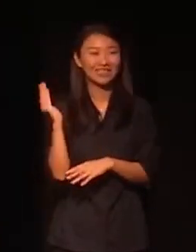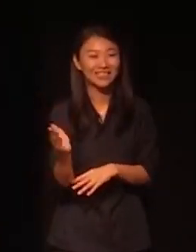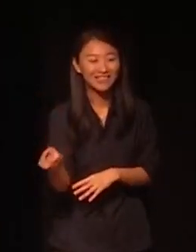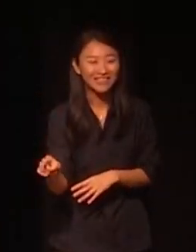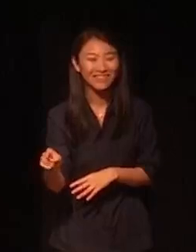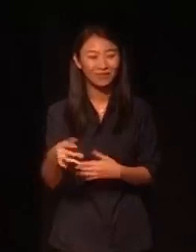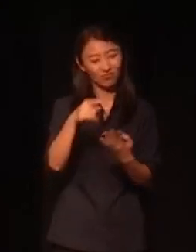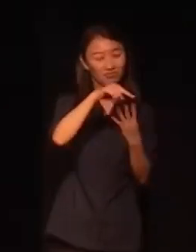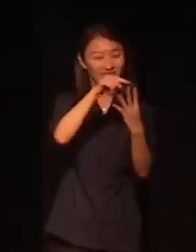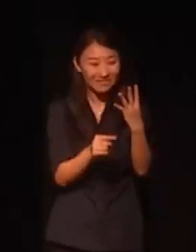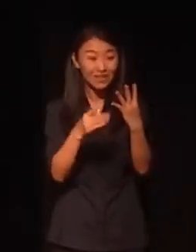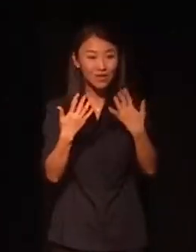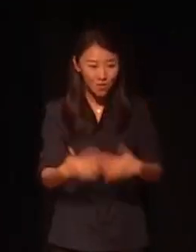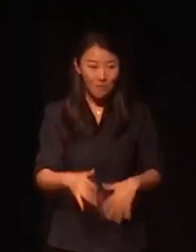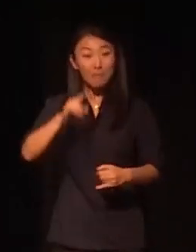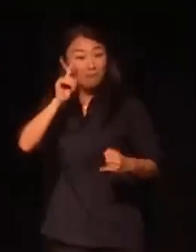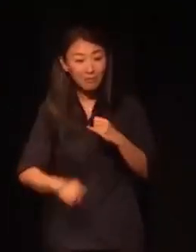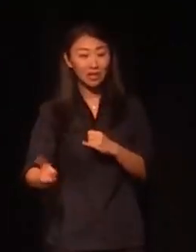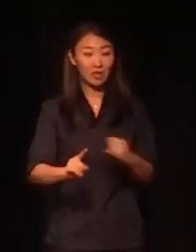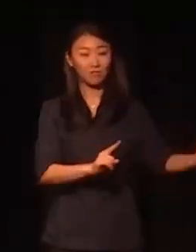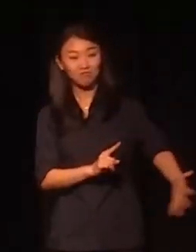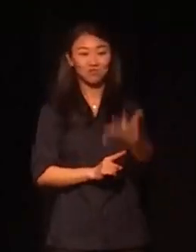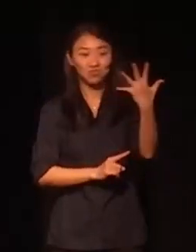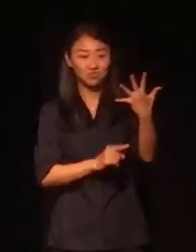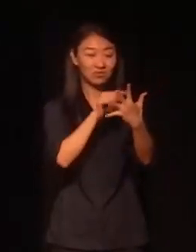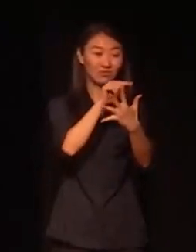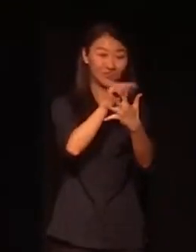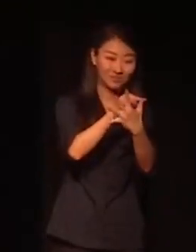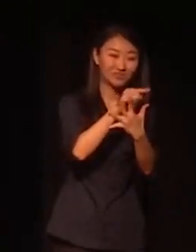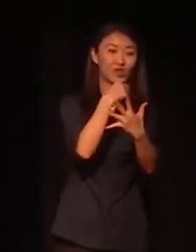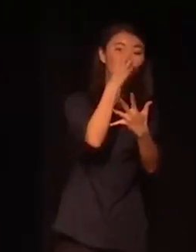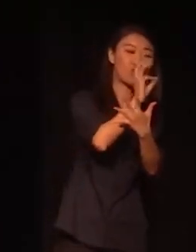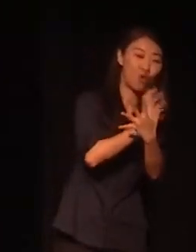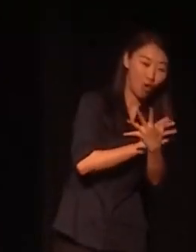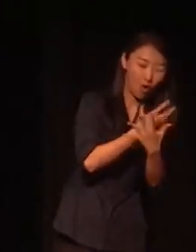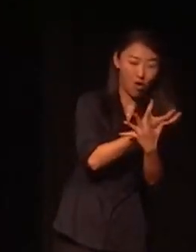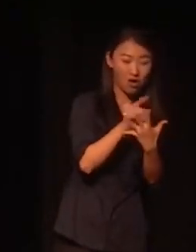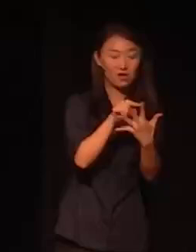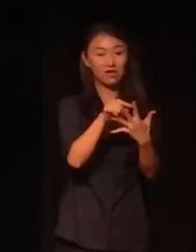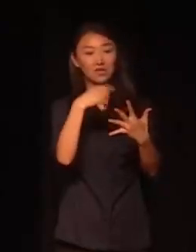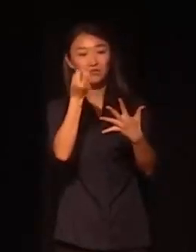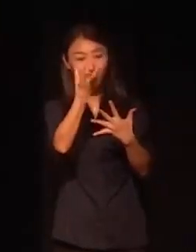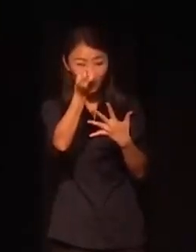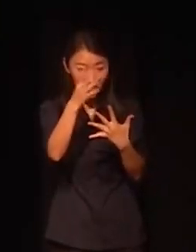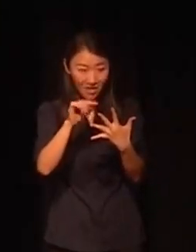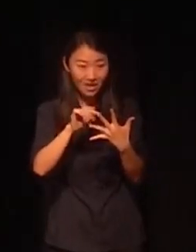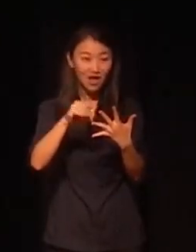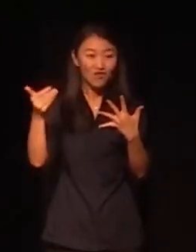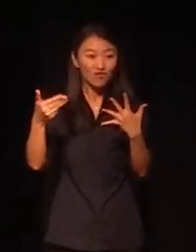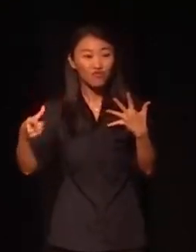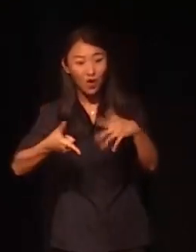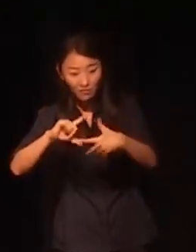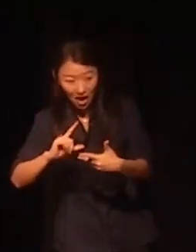the five-part formation. You have fruit, grocery, cooking method, seafood or river